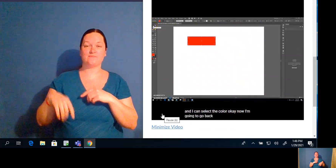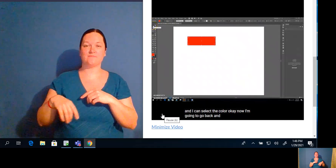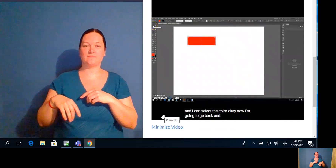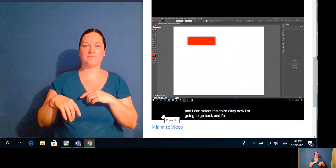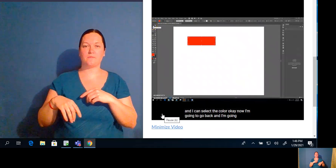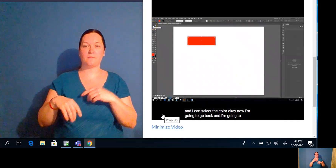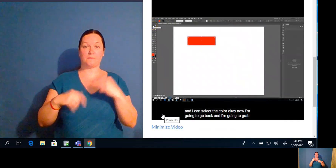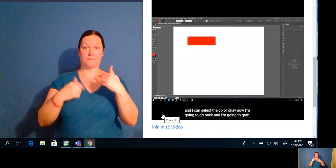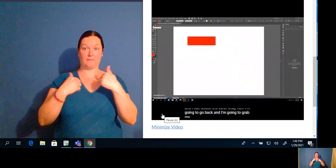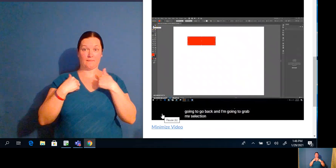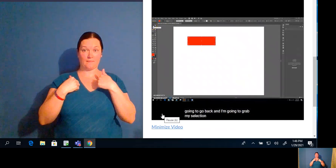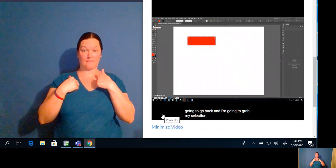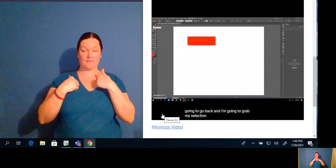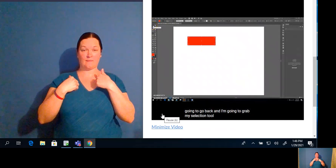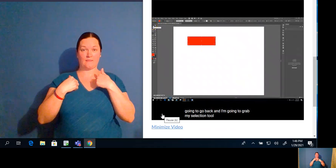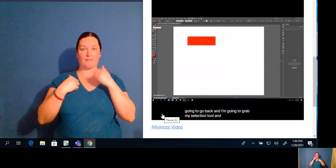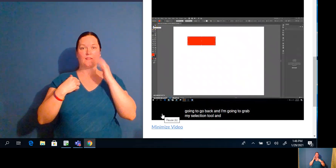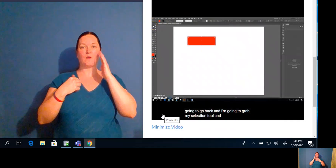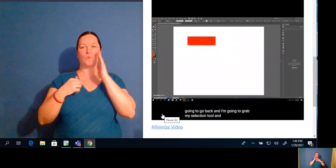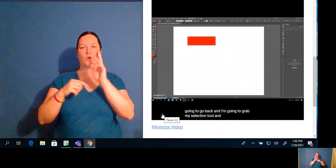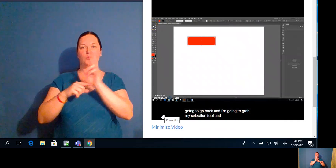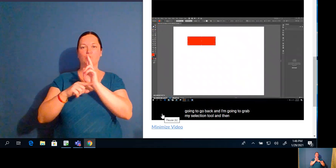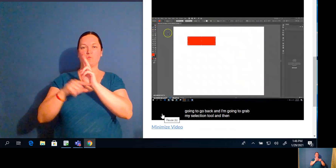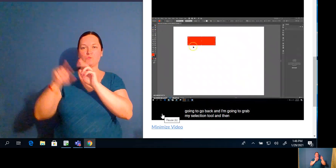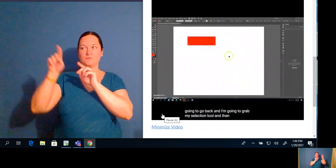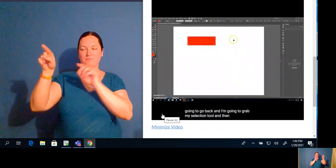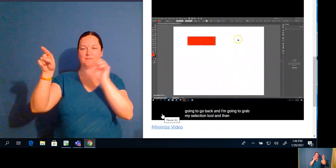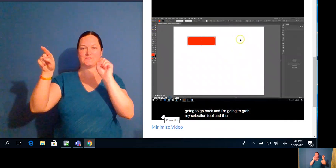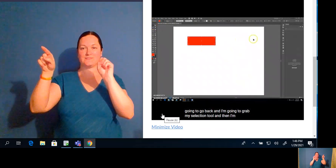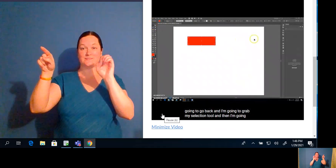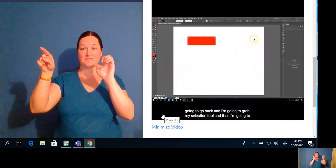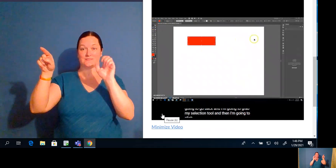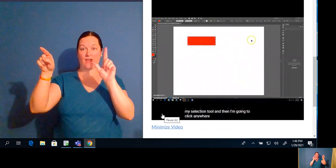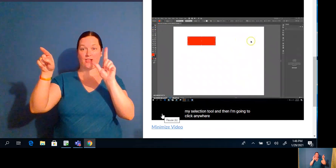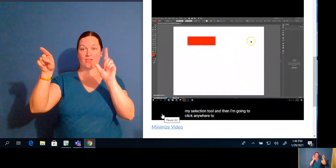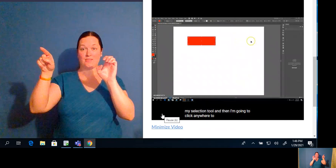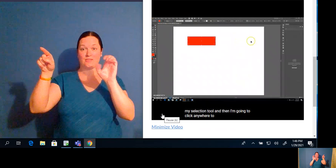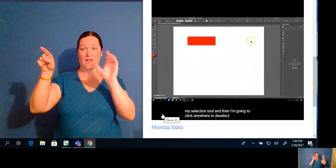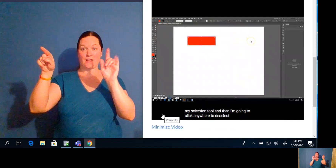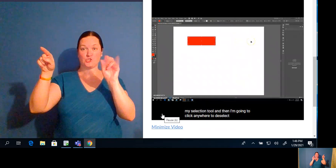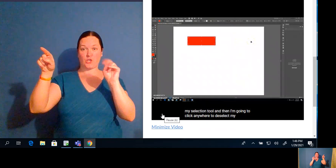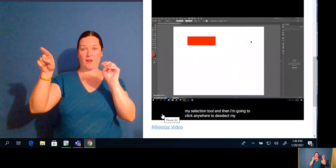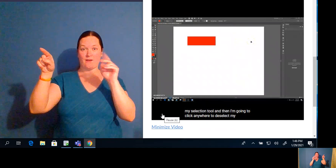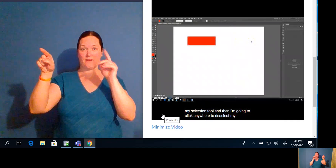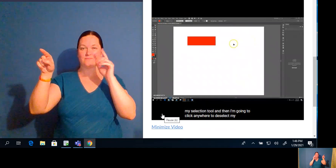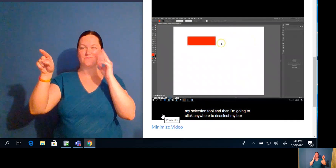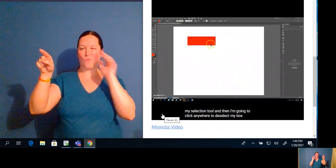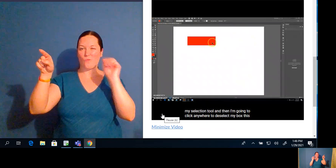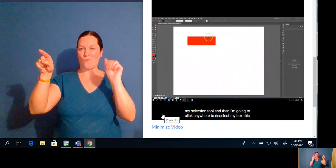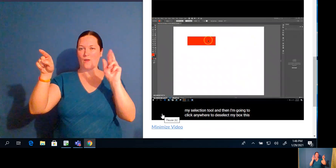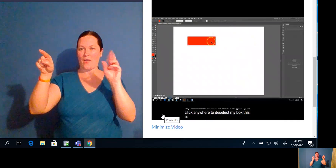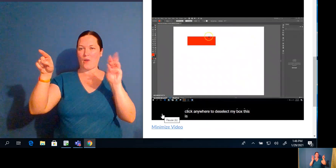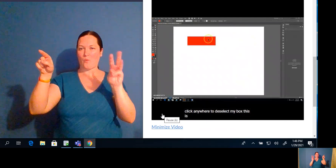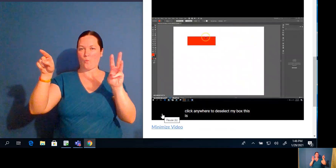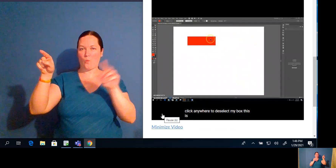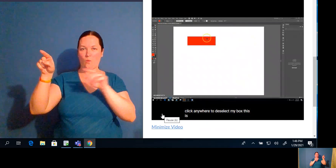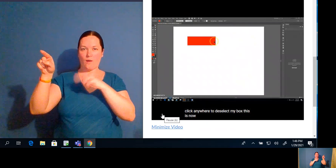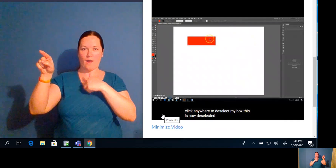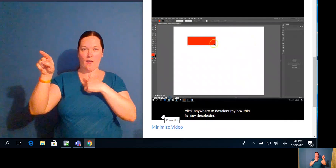now I'm going to go back and I'm going to grab my selection tool, and then I'm going to click anywhere to deselect my